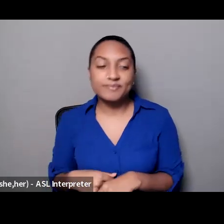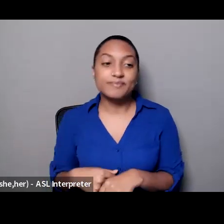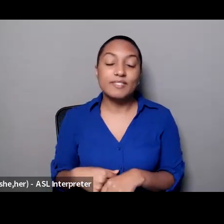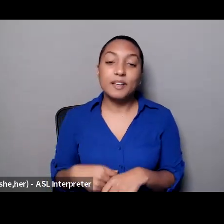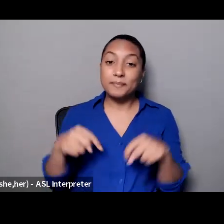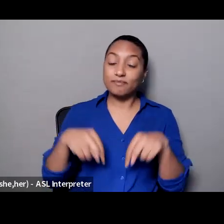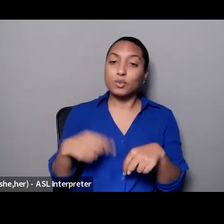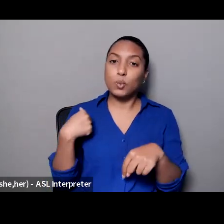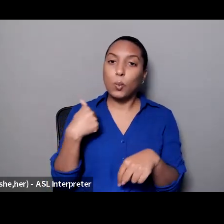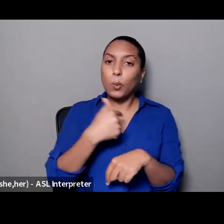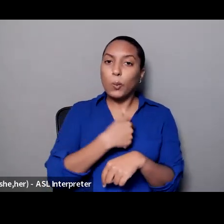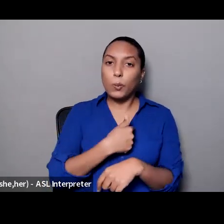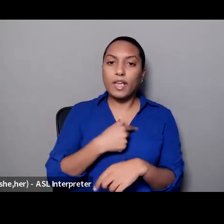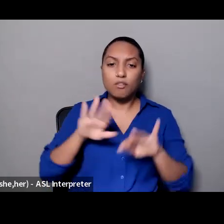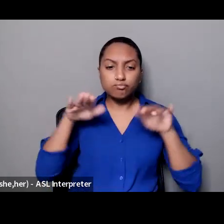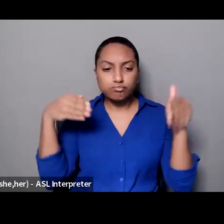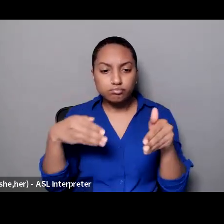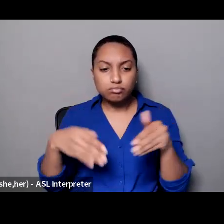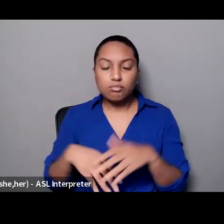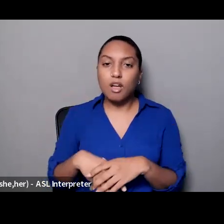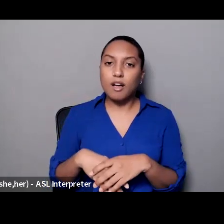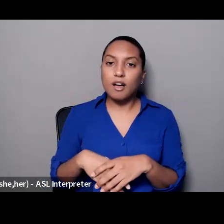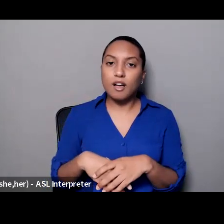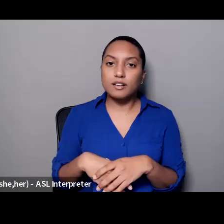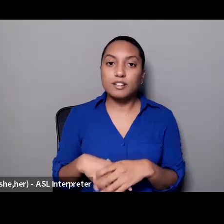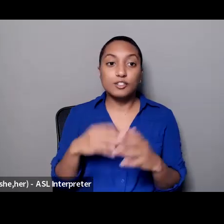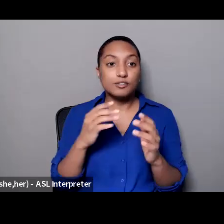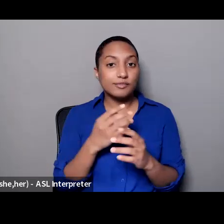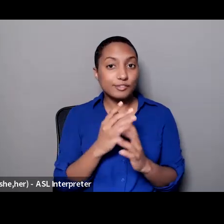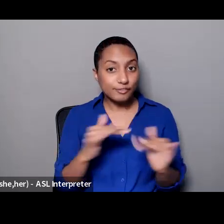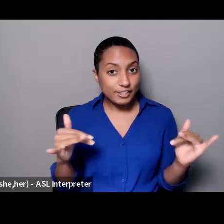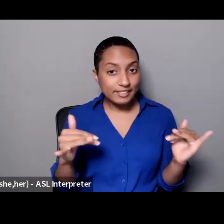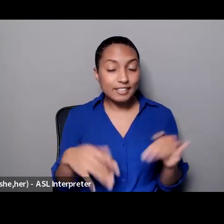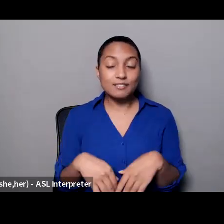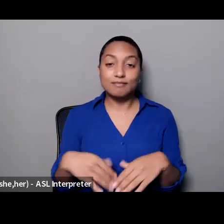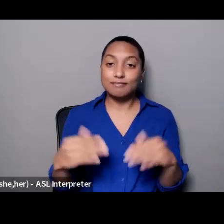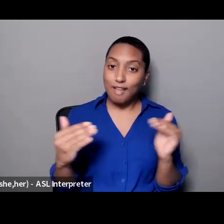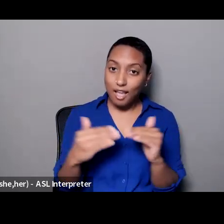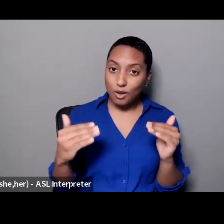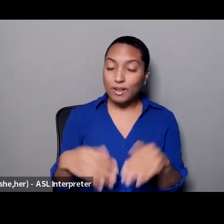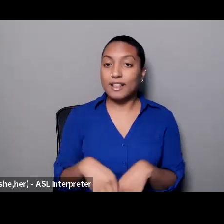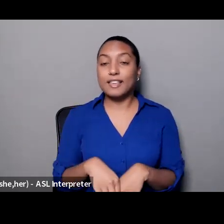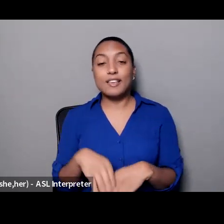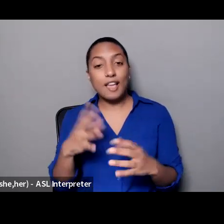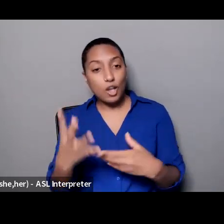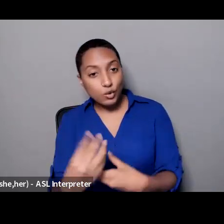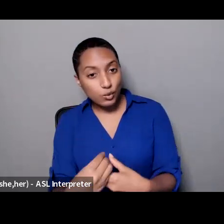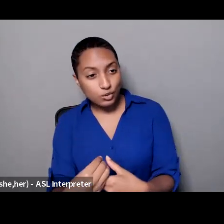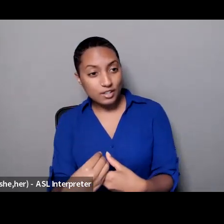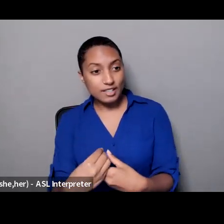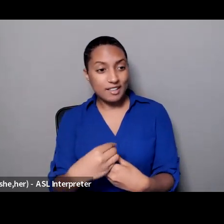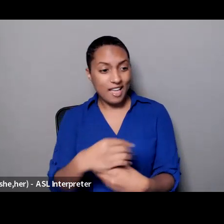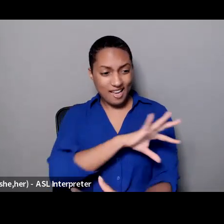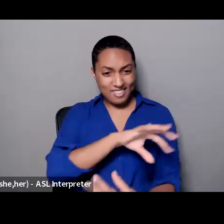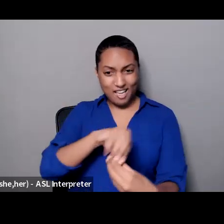control and diversity, equity, and inclusion advance leadership in centers